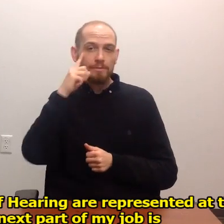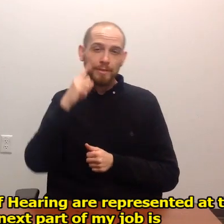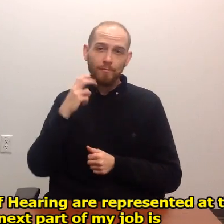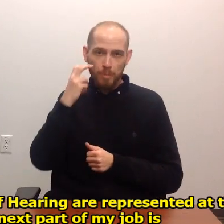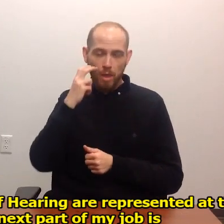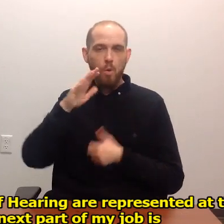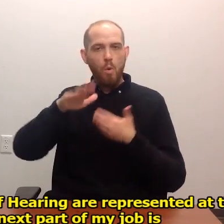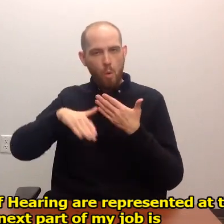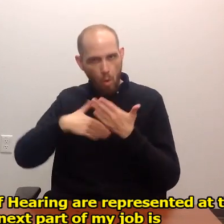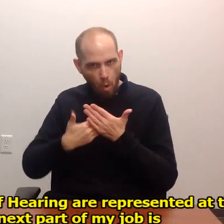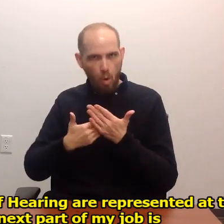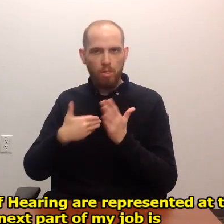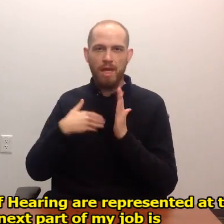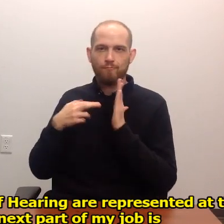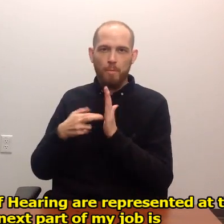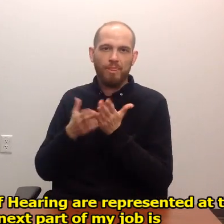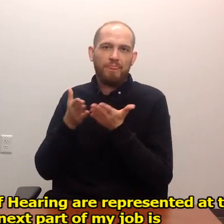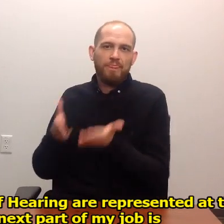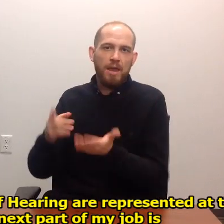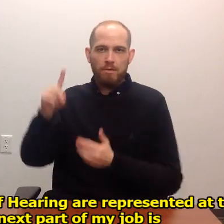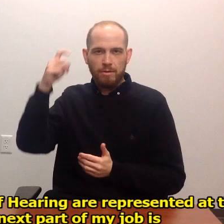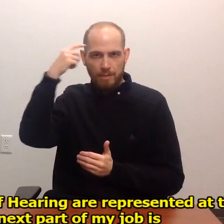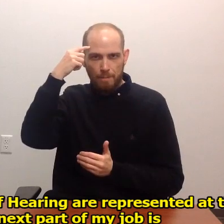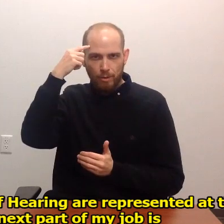represented at the Capitol.